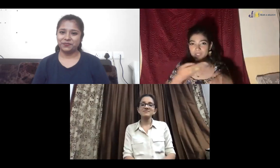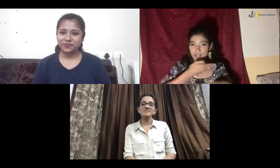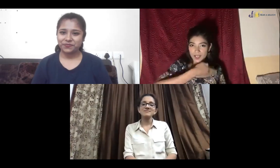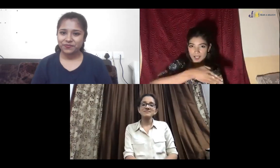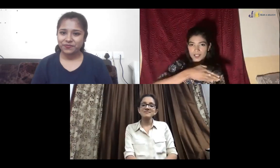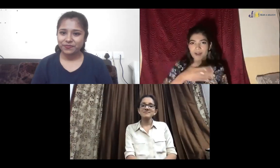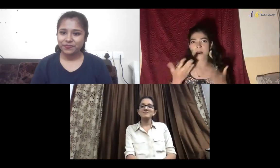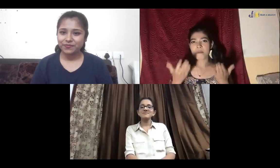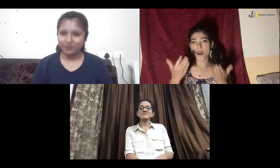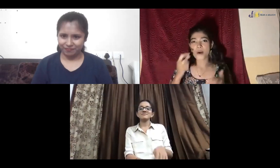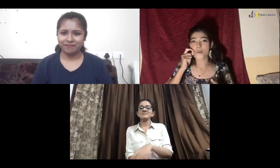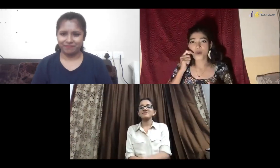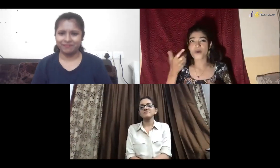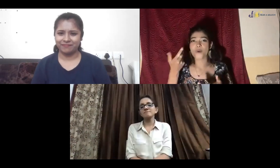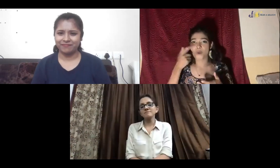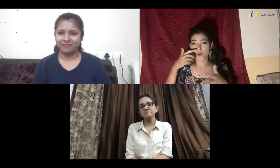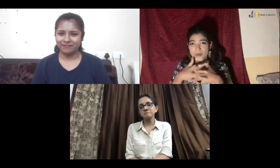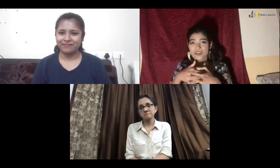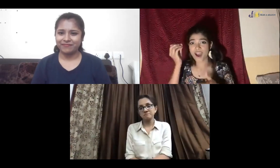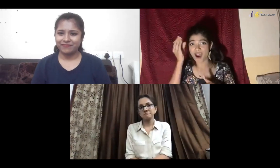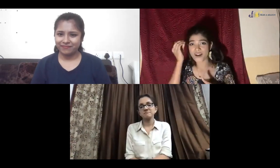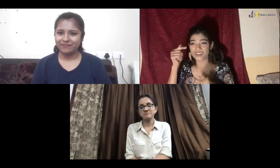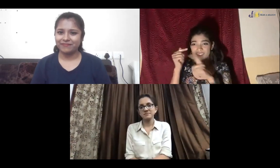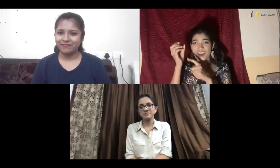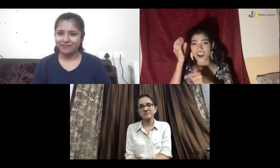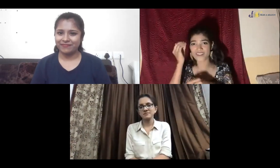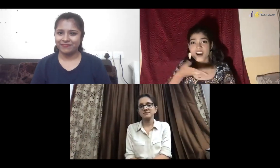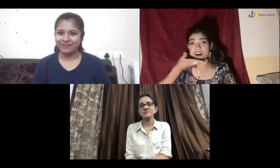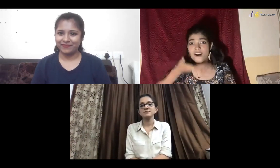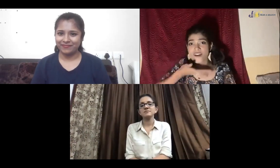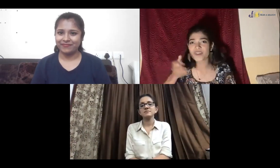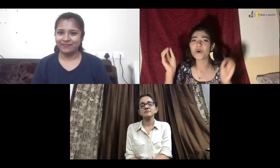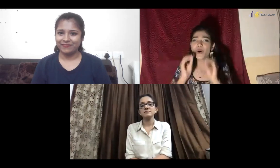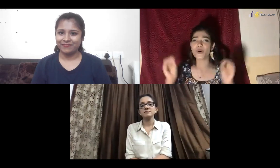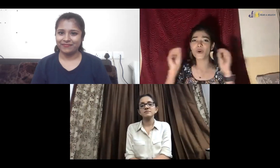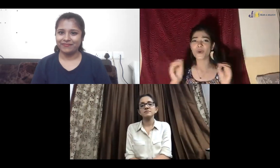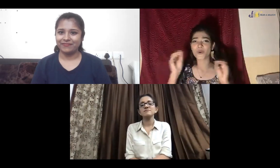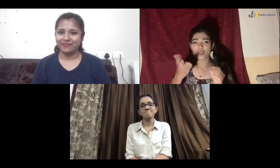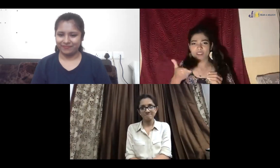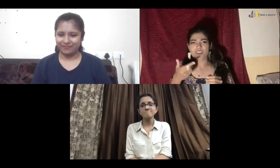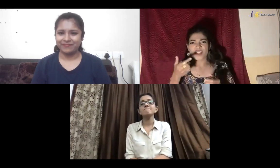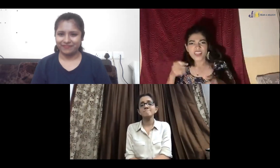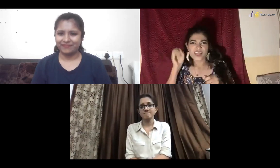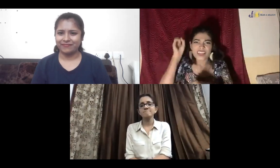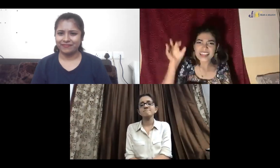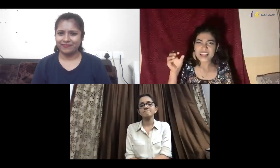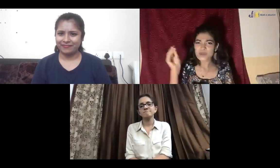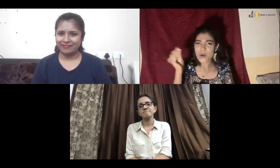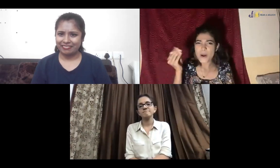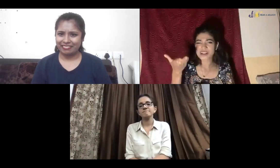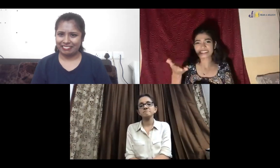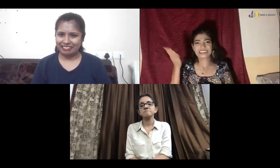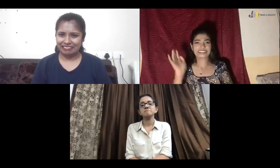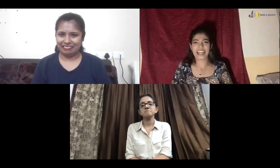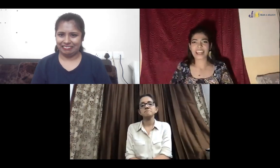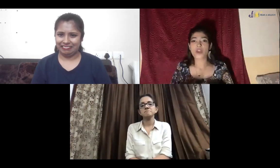And second thing, playing cricket, boys or women, it's a awareness. We have to teach. There is no awareness.